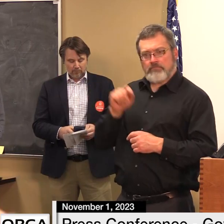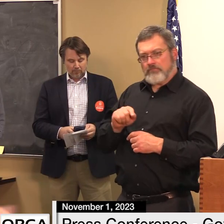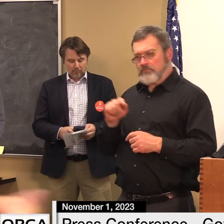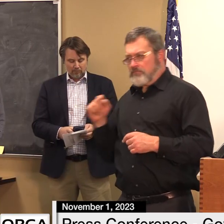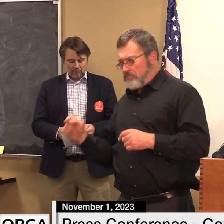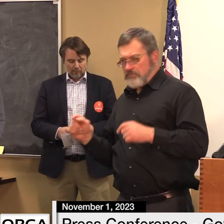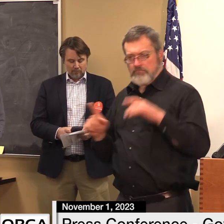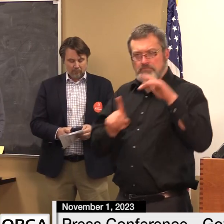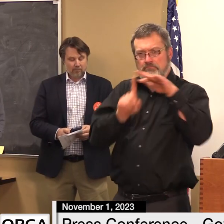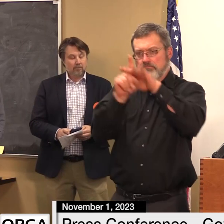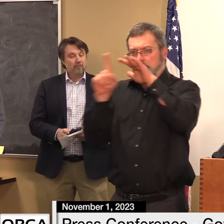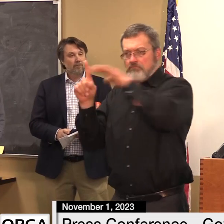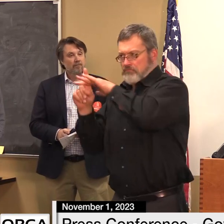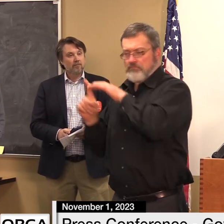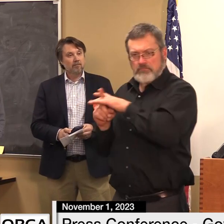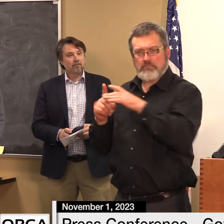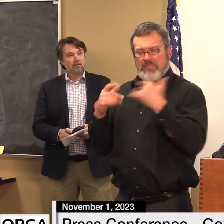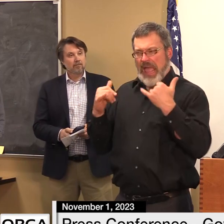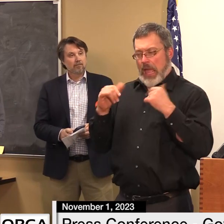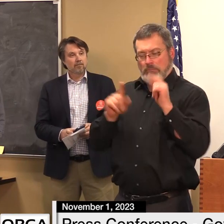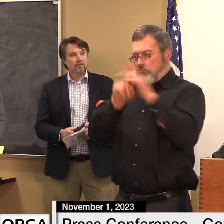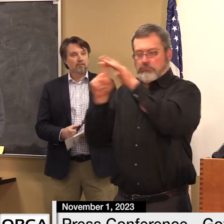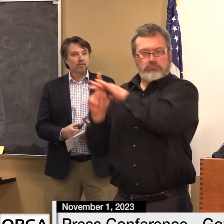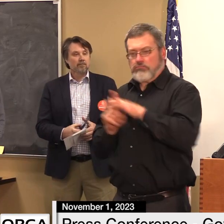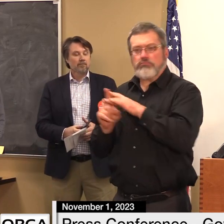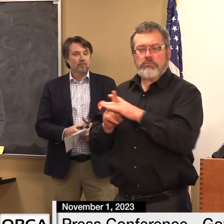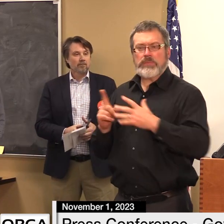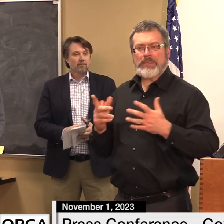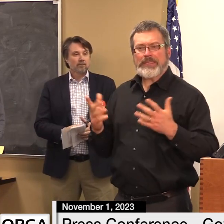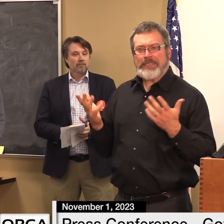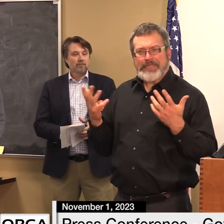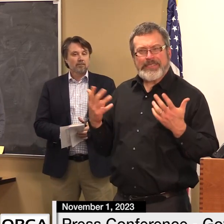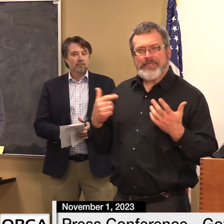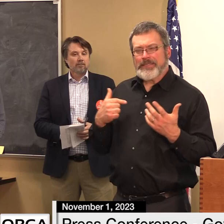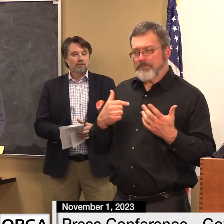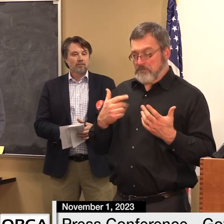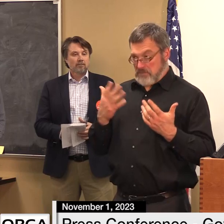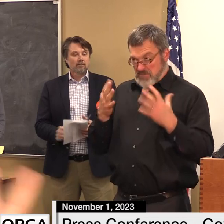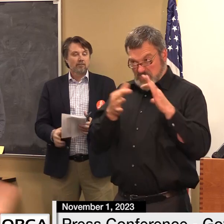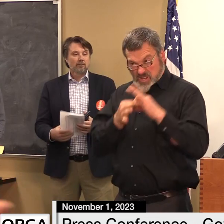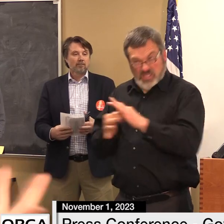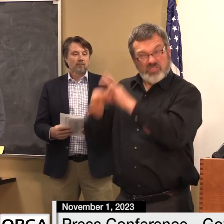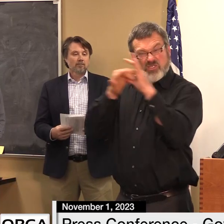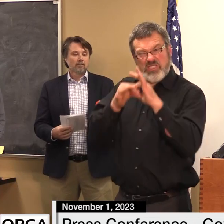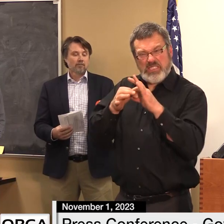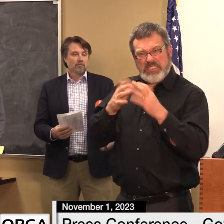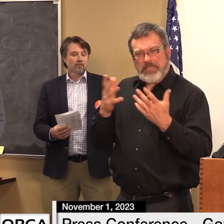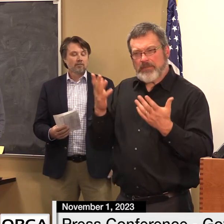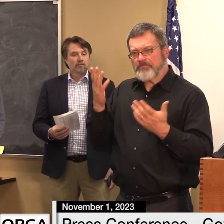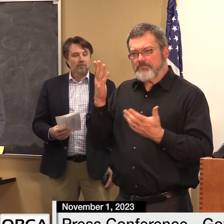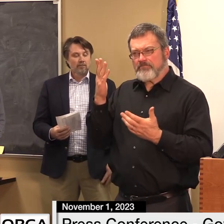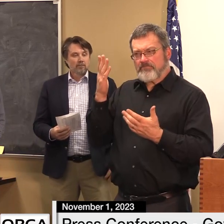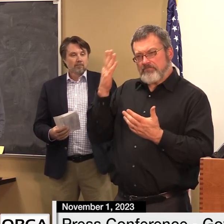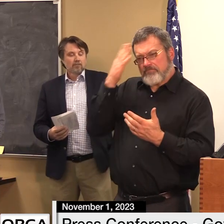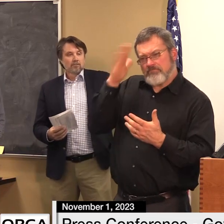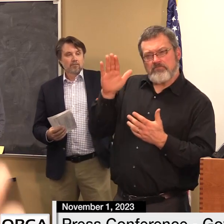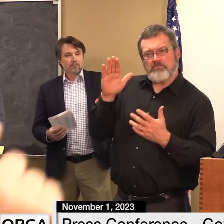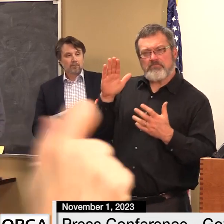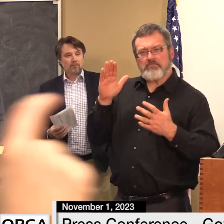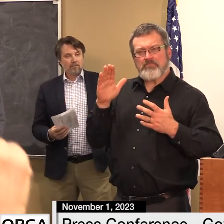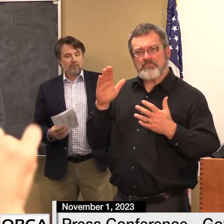believe that there's some sort of connection, a thread, maybe not a connection